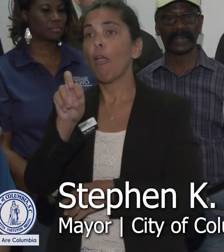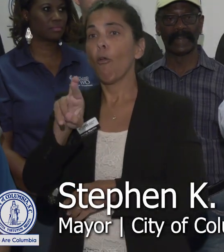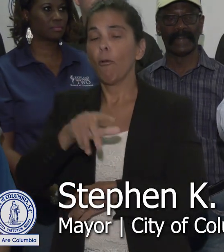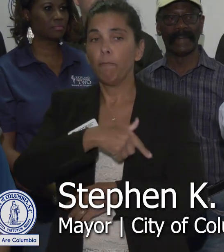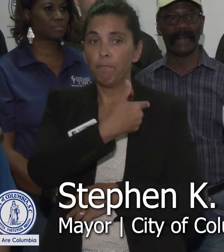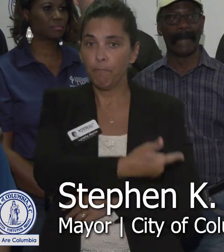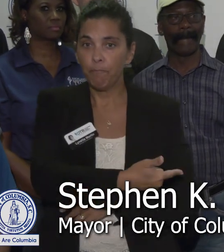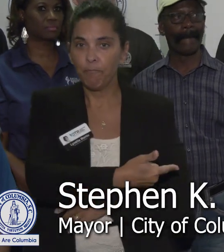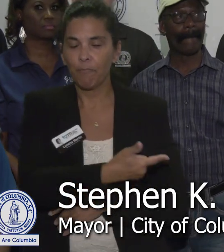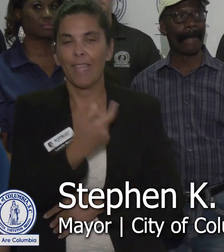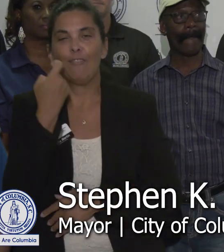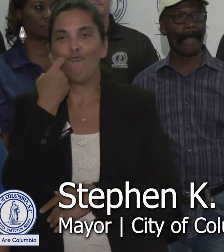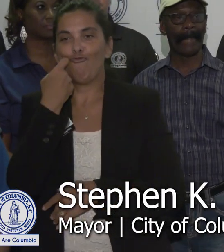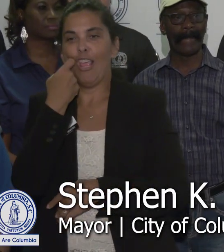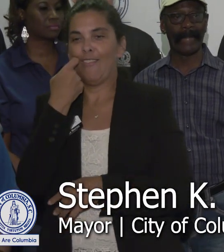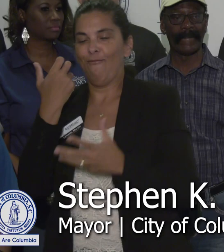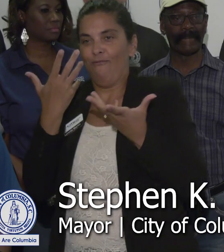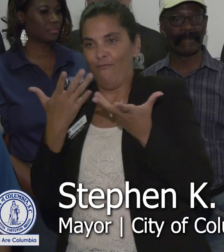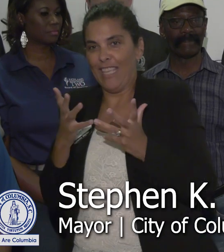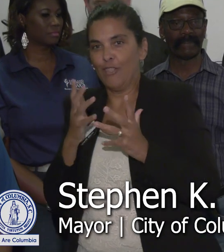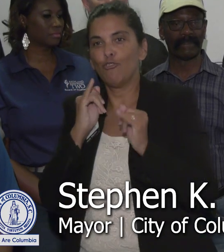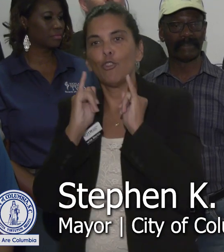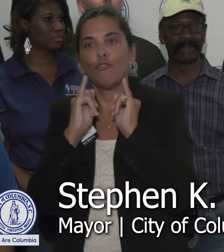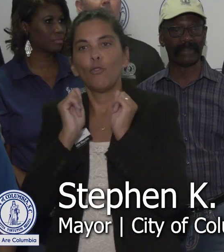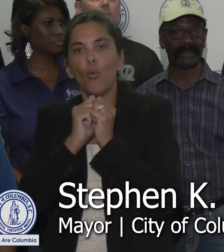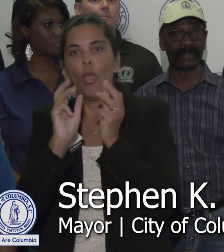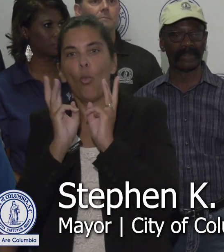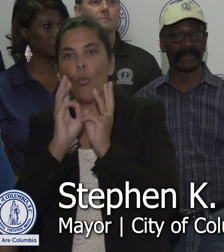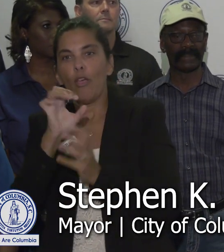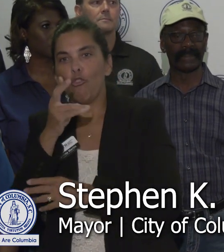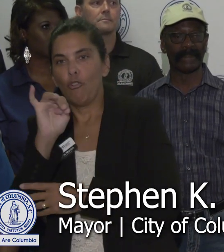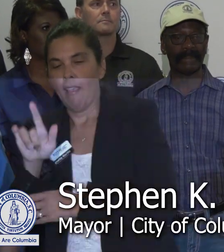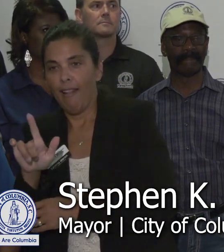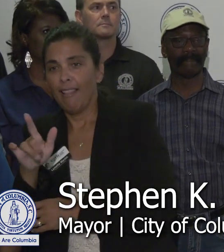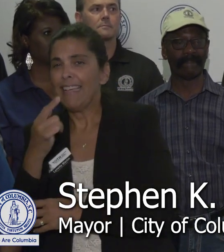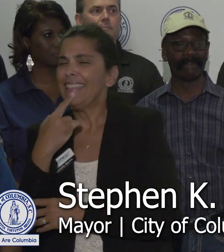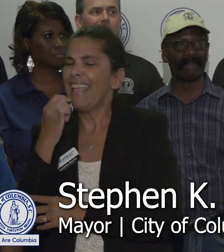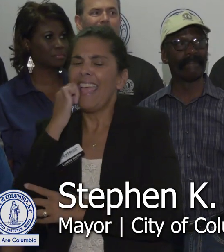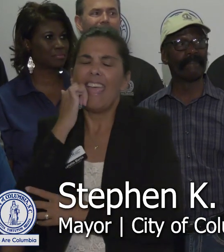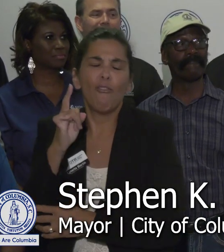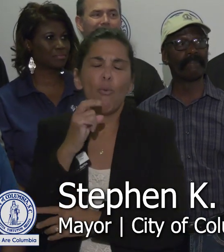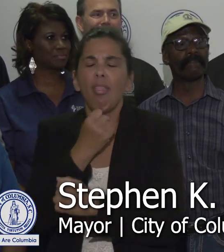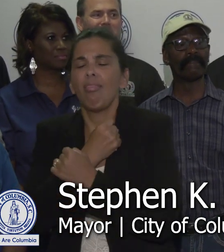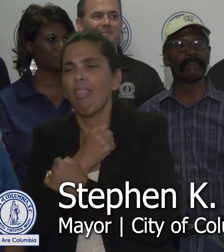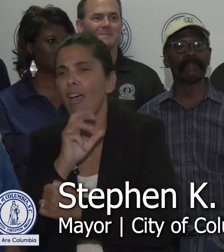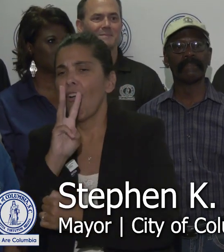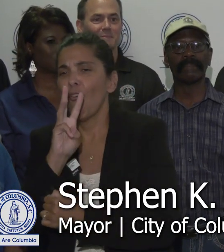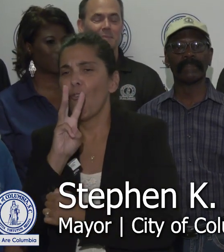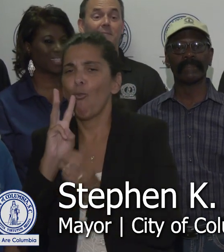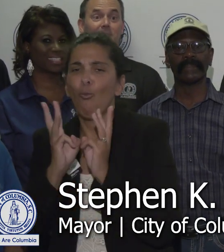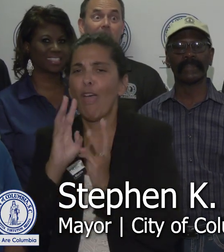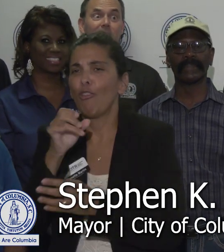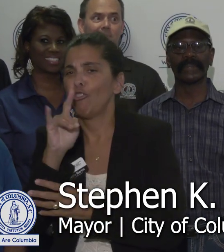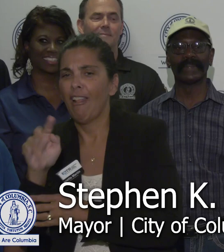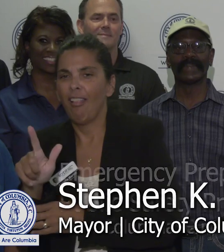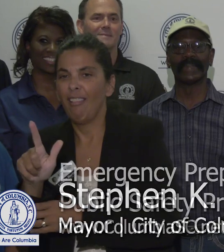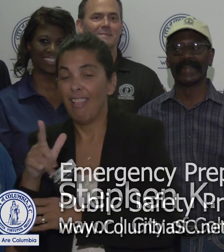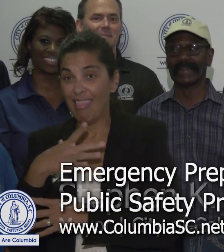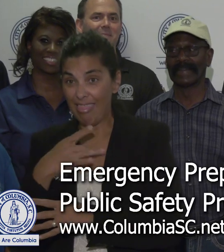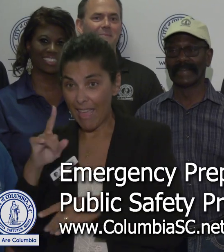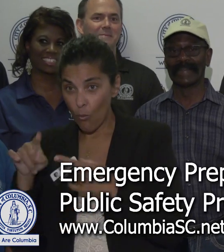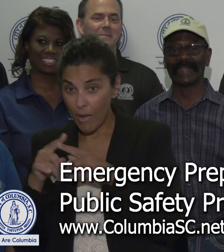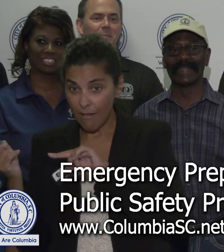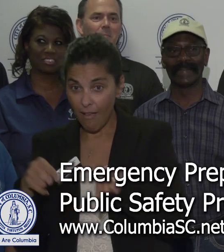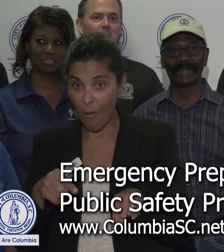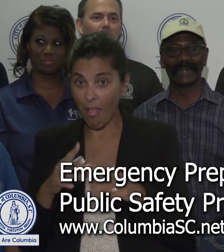No, I did just leave an interview with the Weather Channel, and I tell them everyone loves the Weather Channel. We just don't like when you're in our city, because